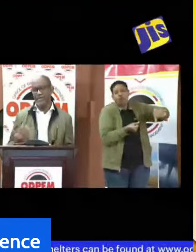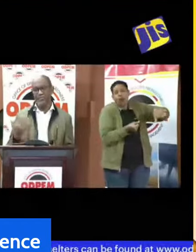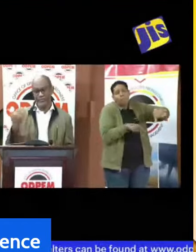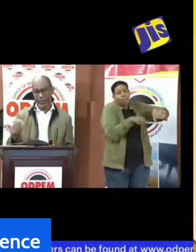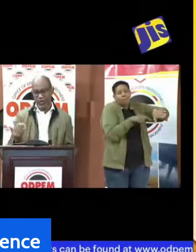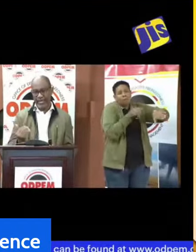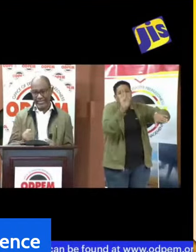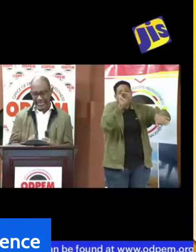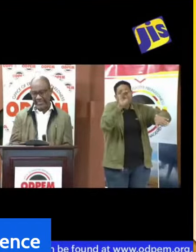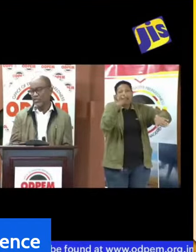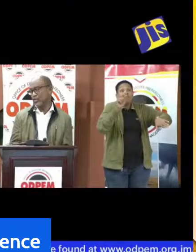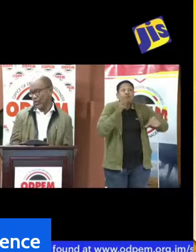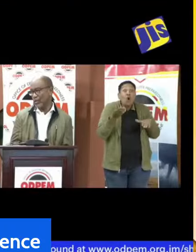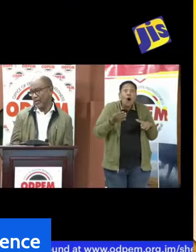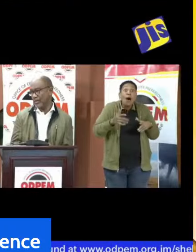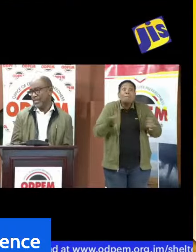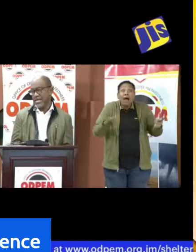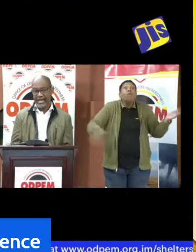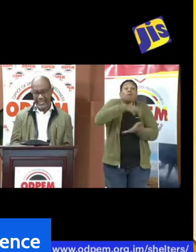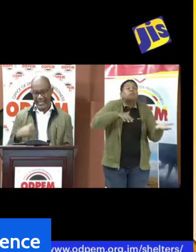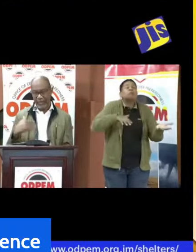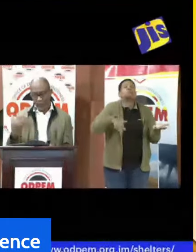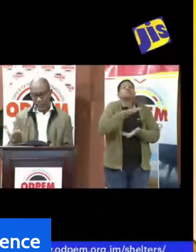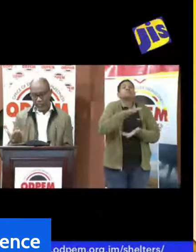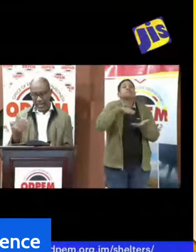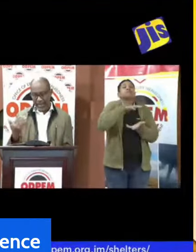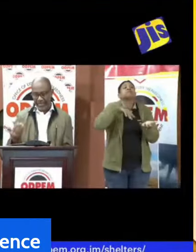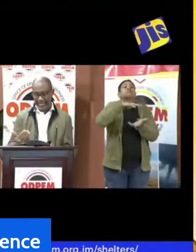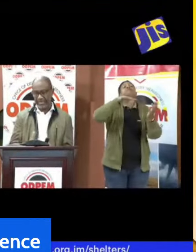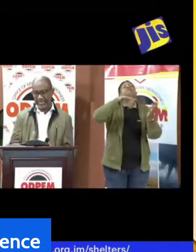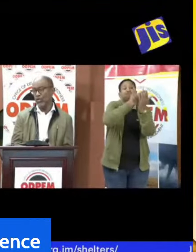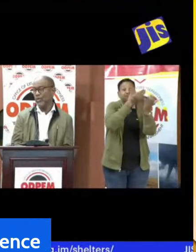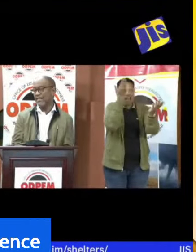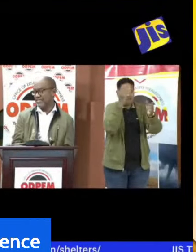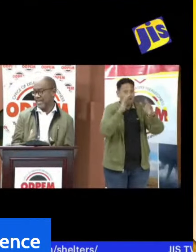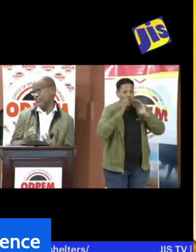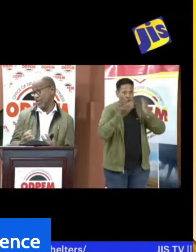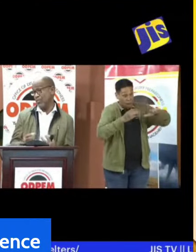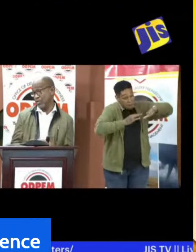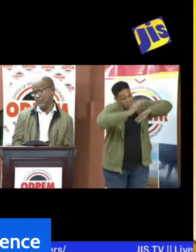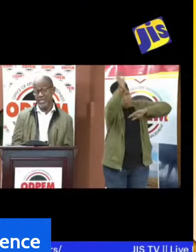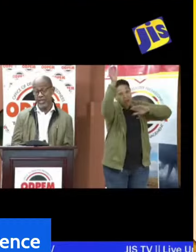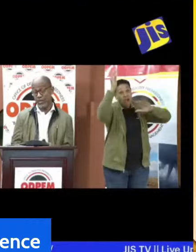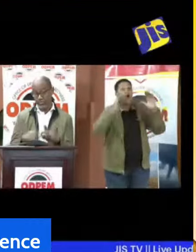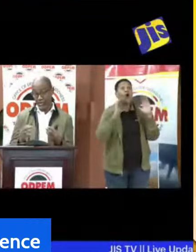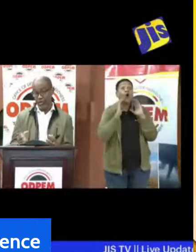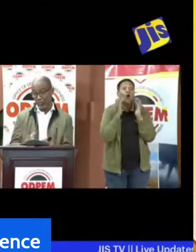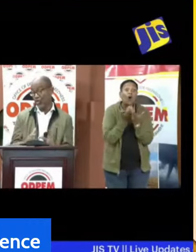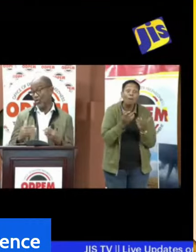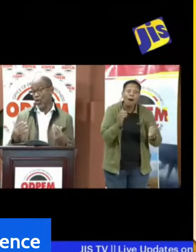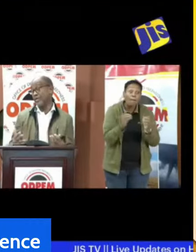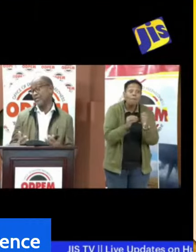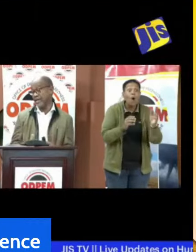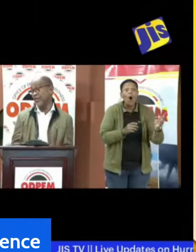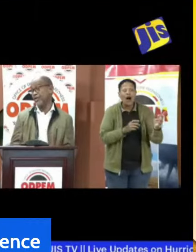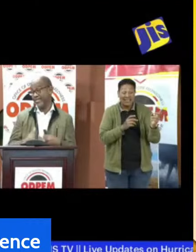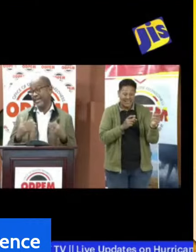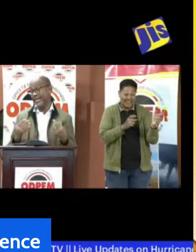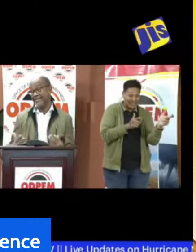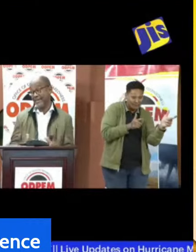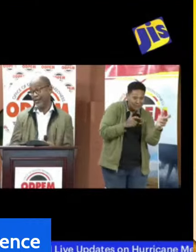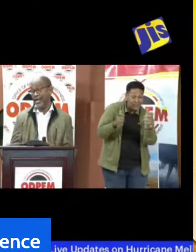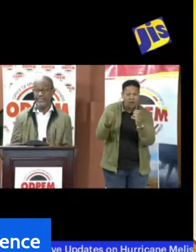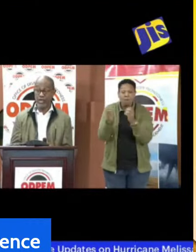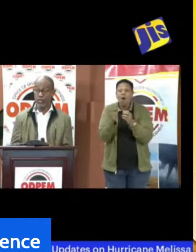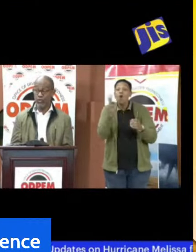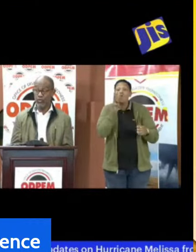significant before it gets to Cuba, and then it would exit Cuba and then pick up more speed with much more water area than